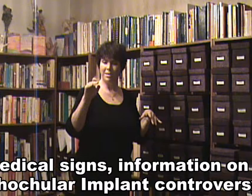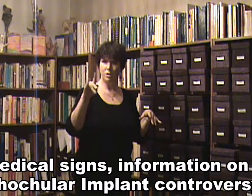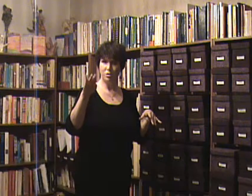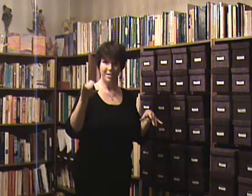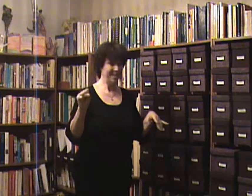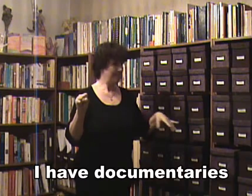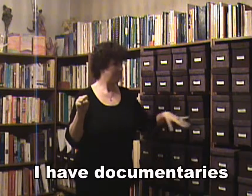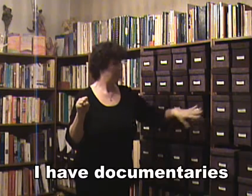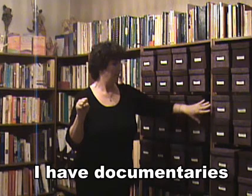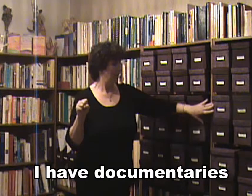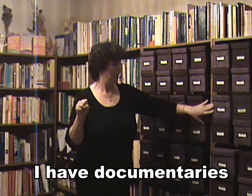documentaries.